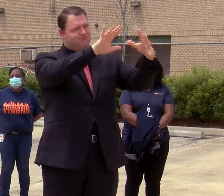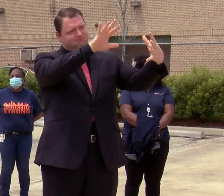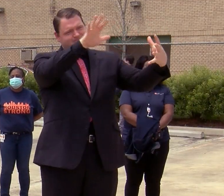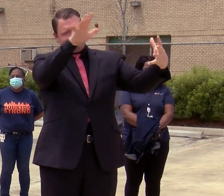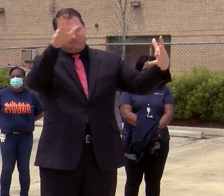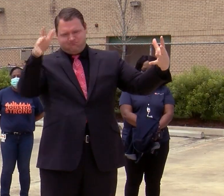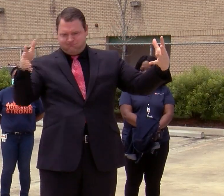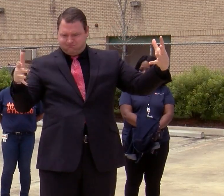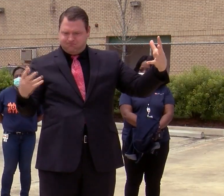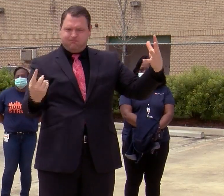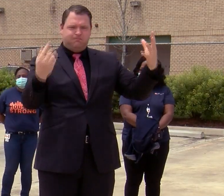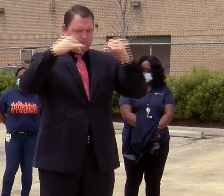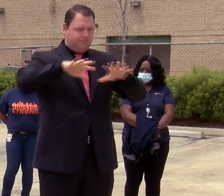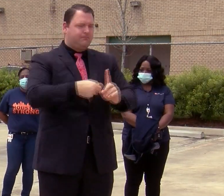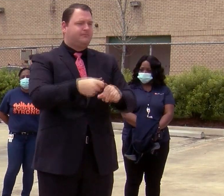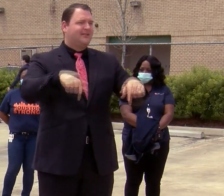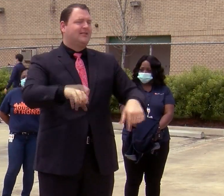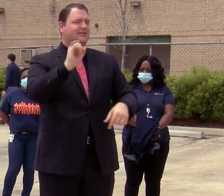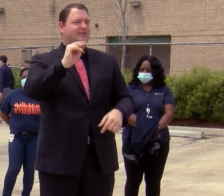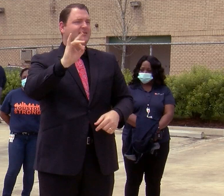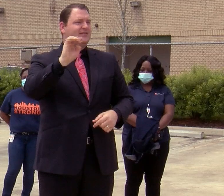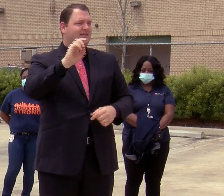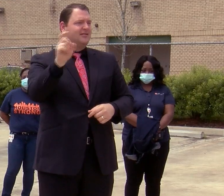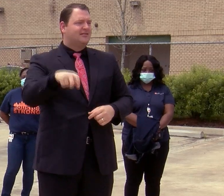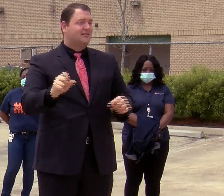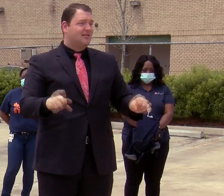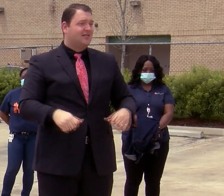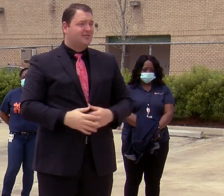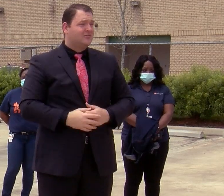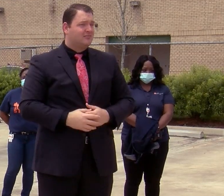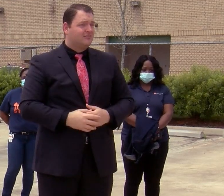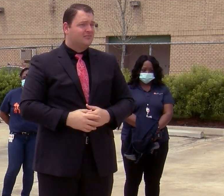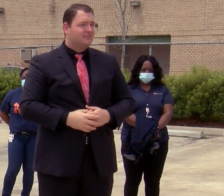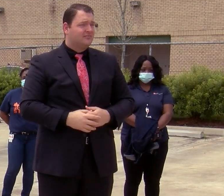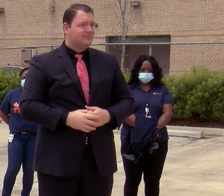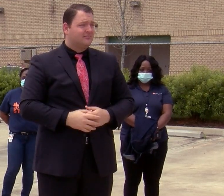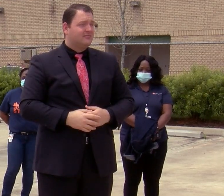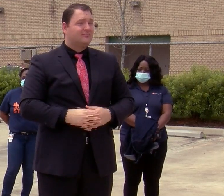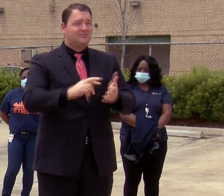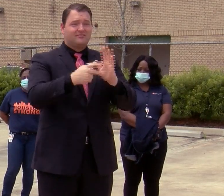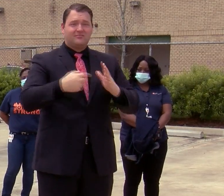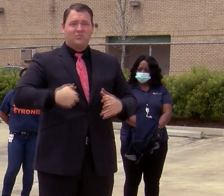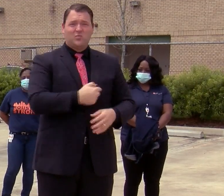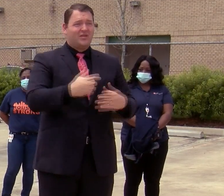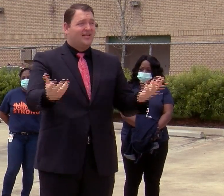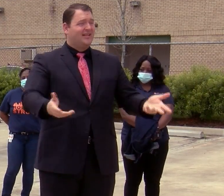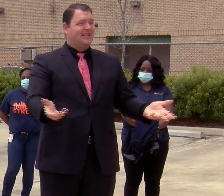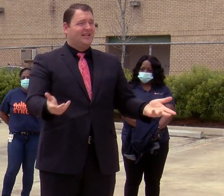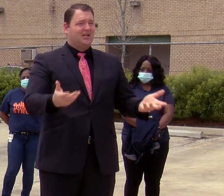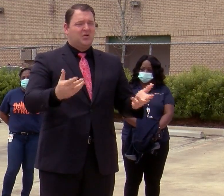We cannot conclude that we should only concern ourselves with where we reside. We're all in this